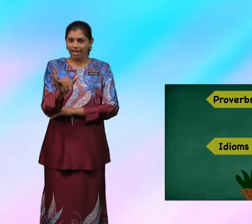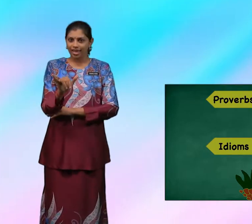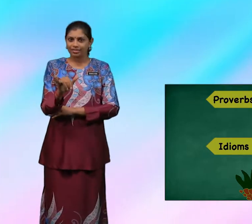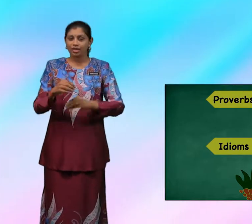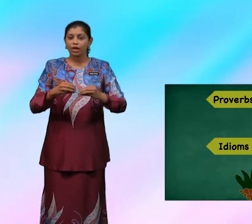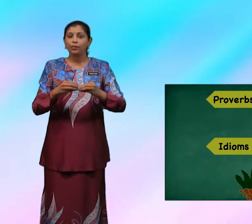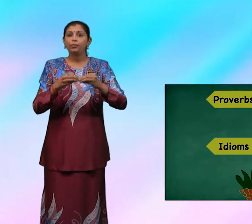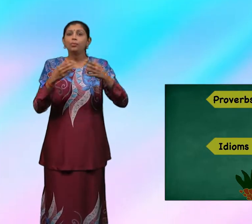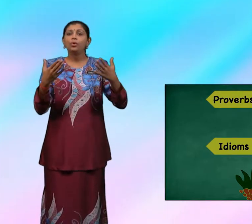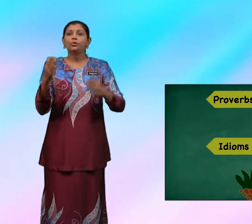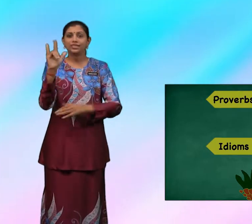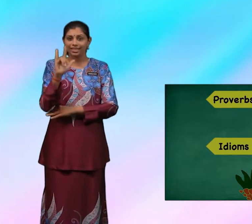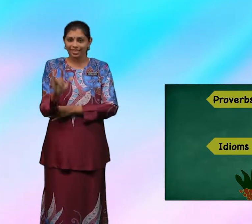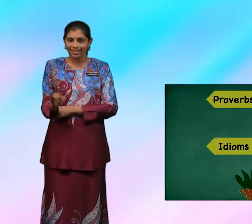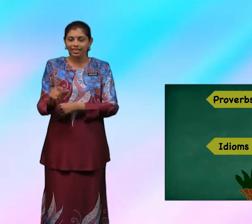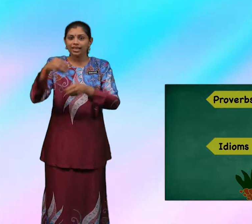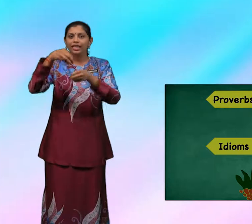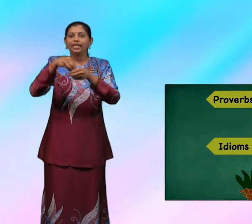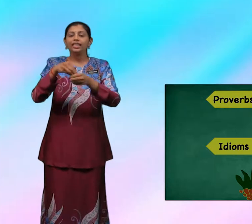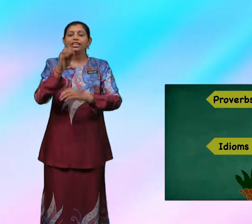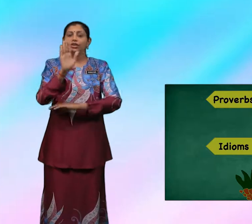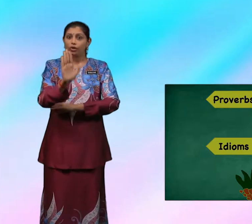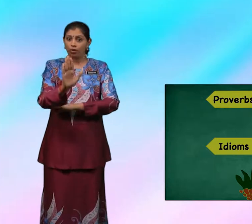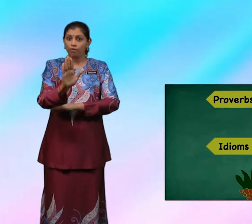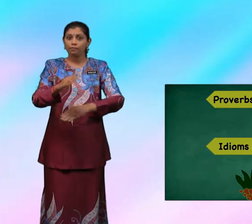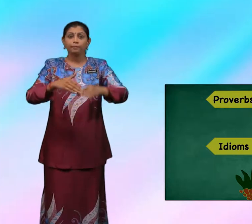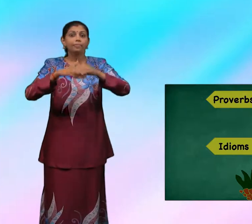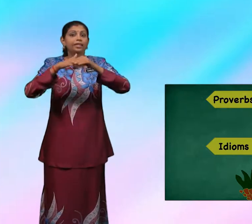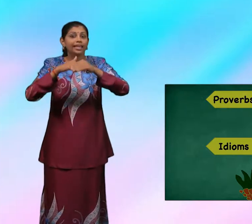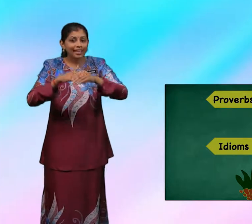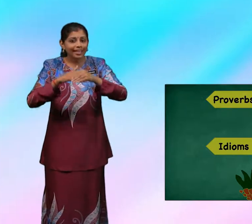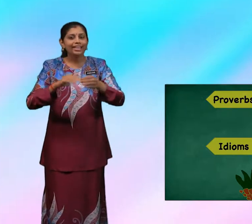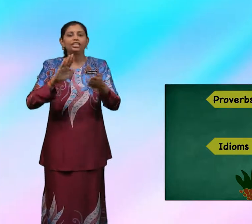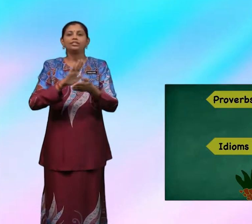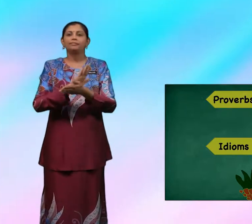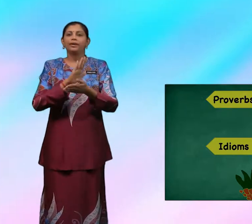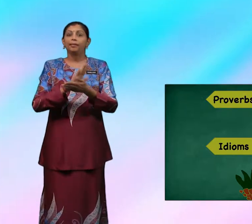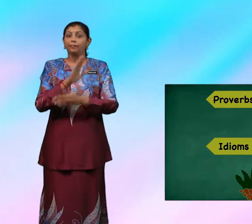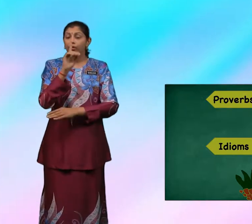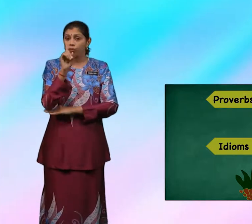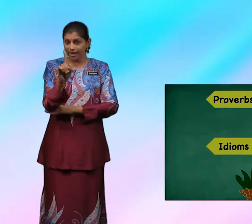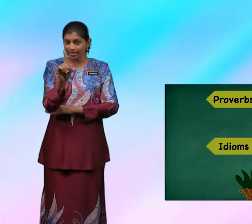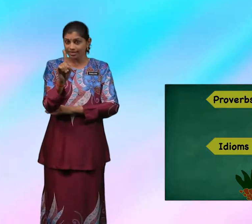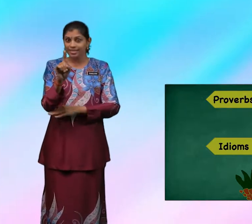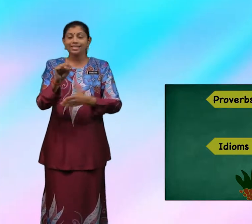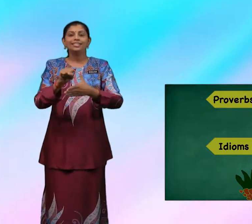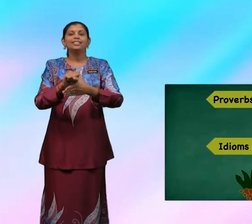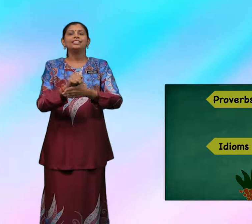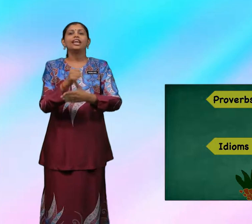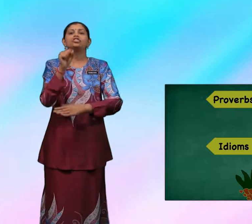Yes, mostly in your English paper 1, section